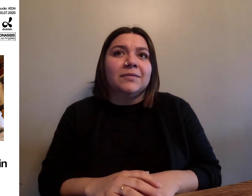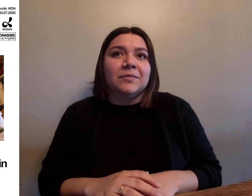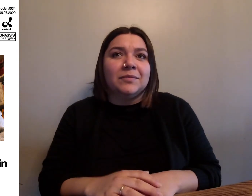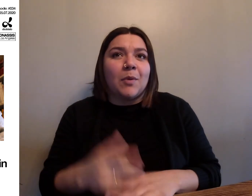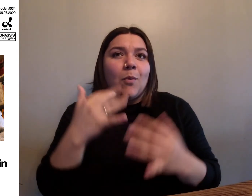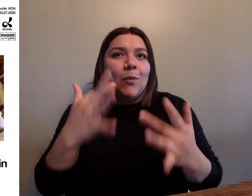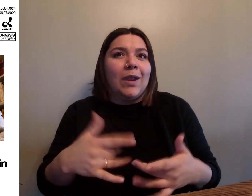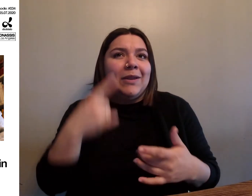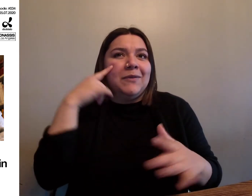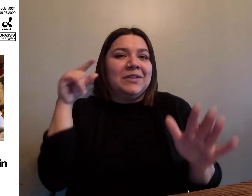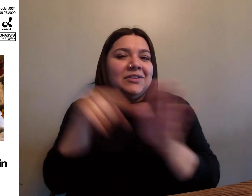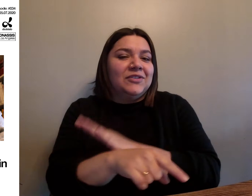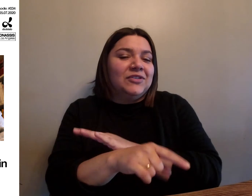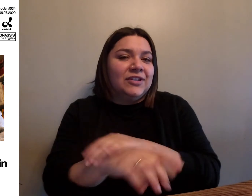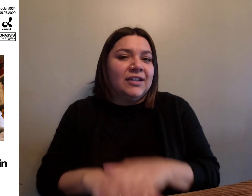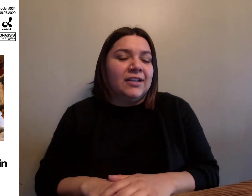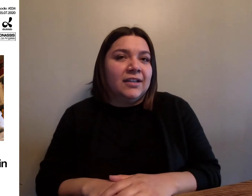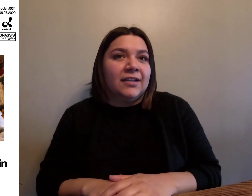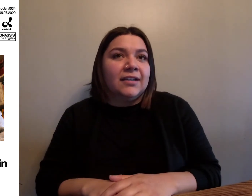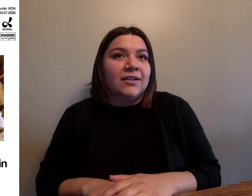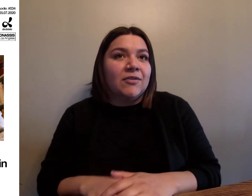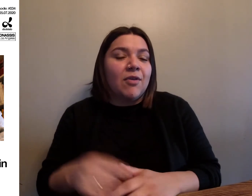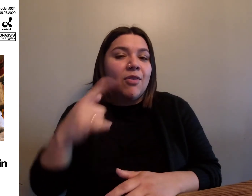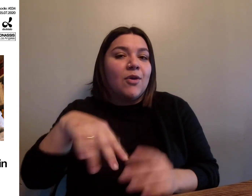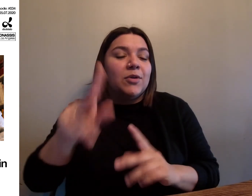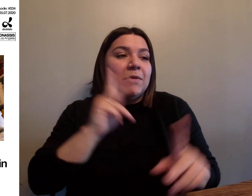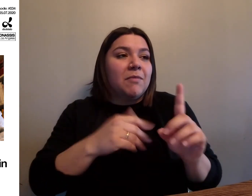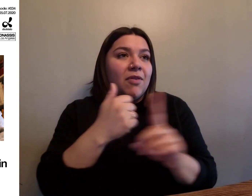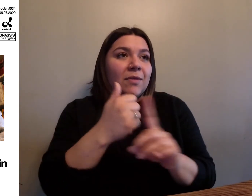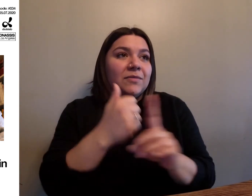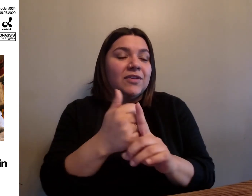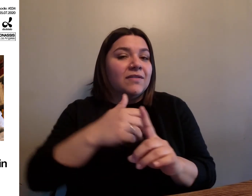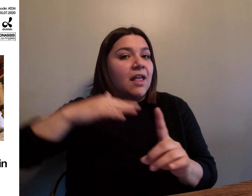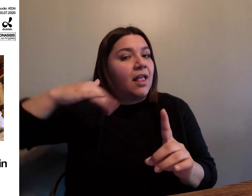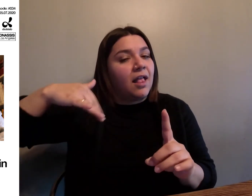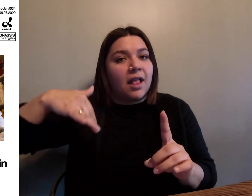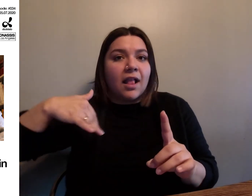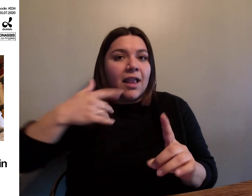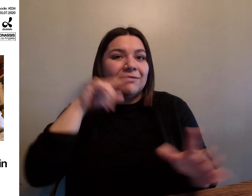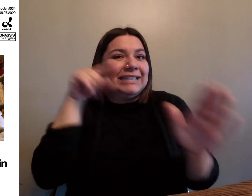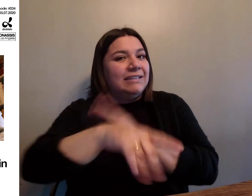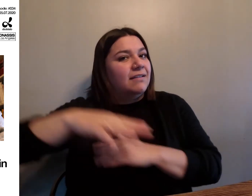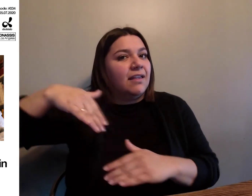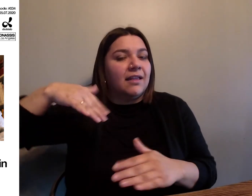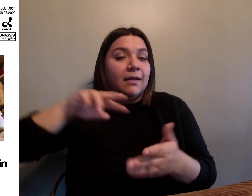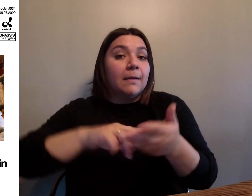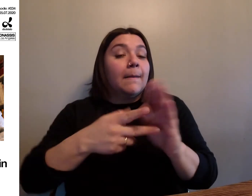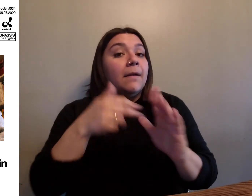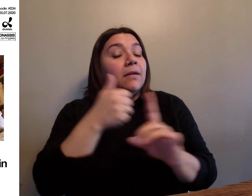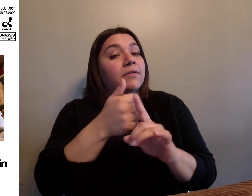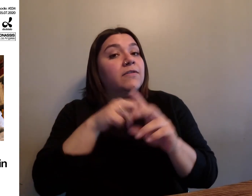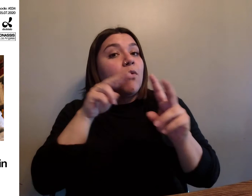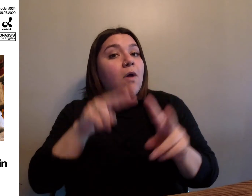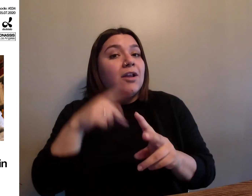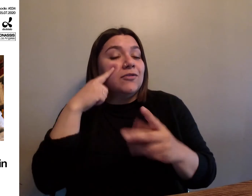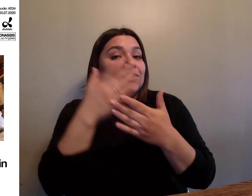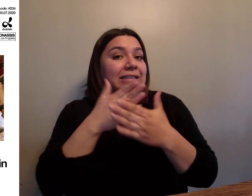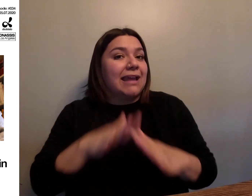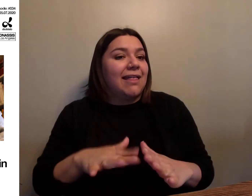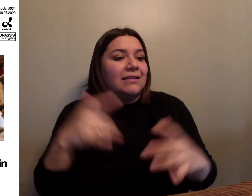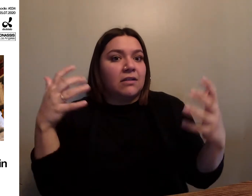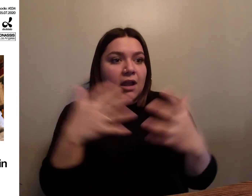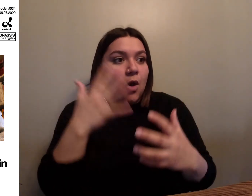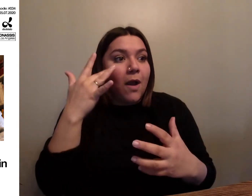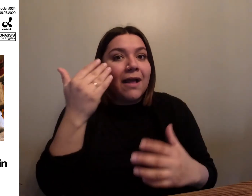waiting to be executed, and those who are not yet to be executed are watching in silence and